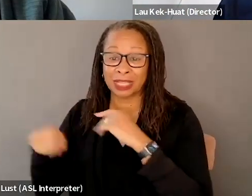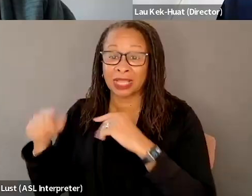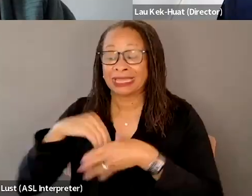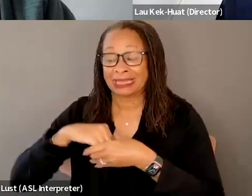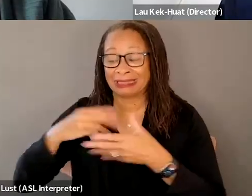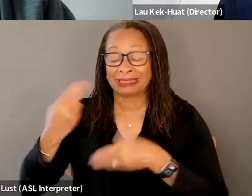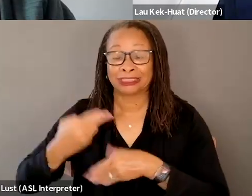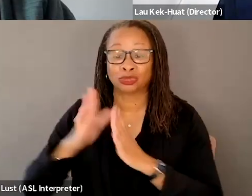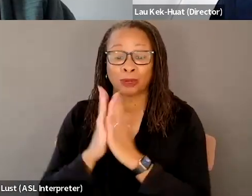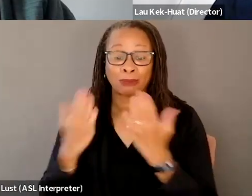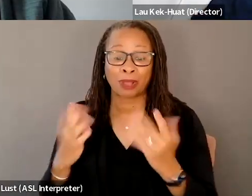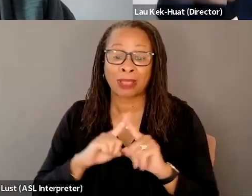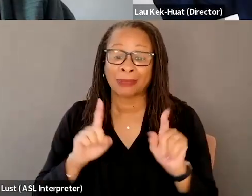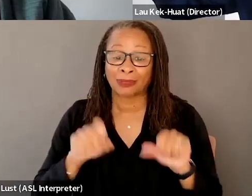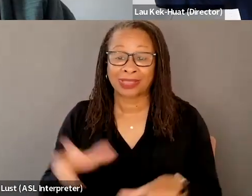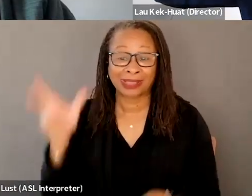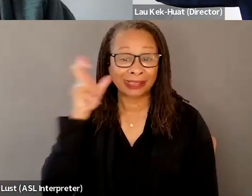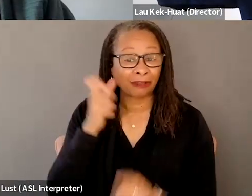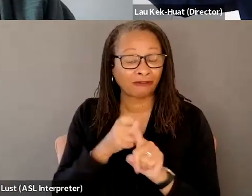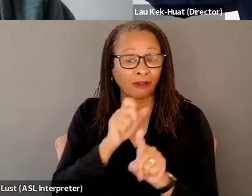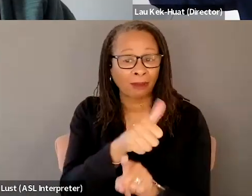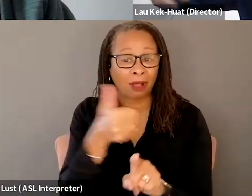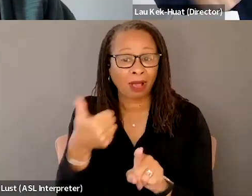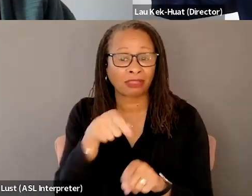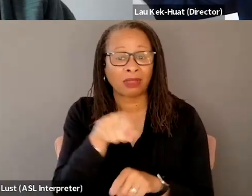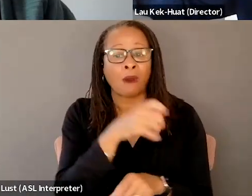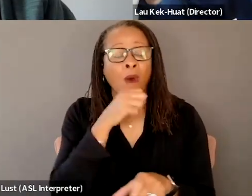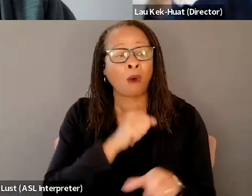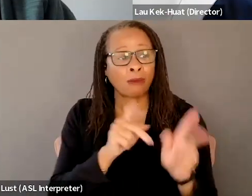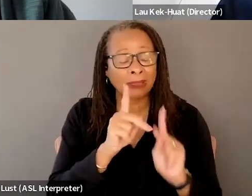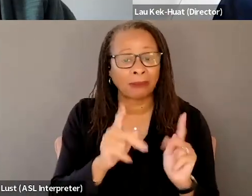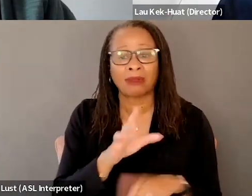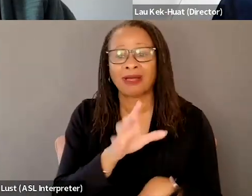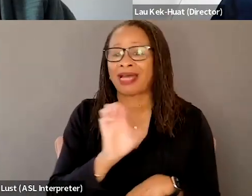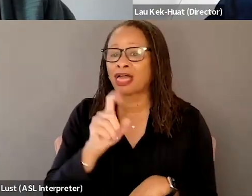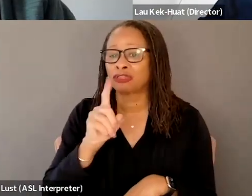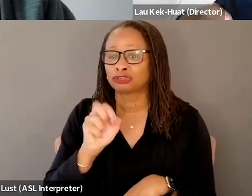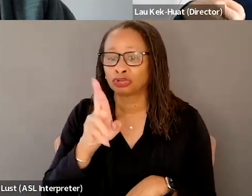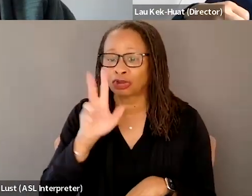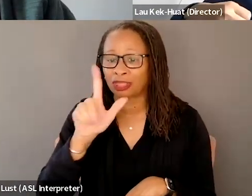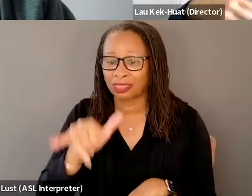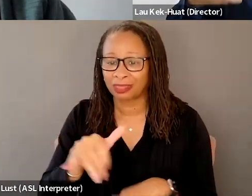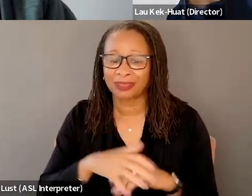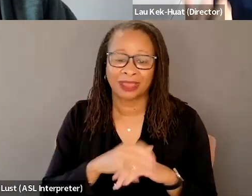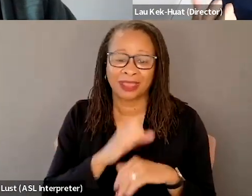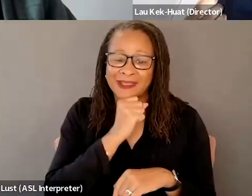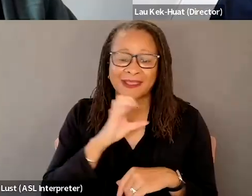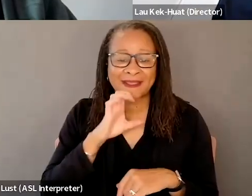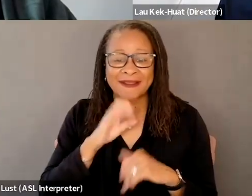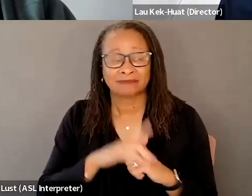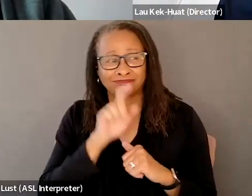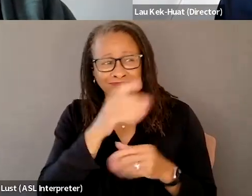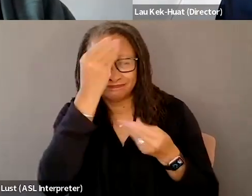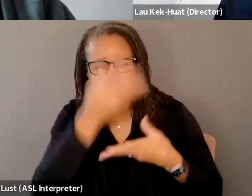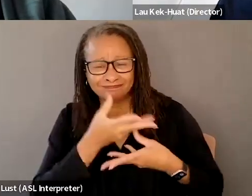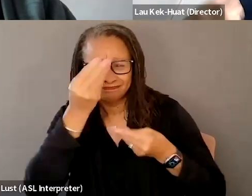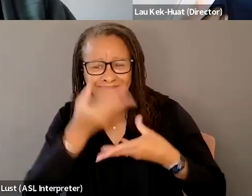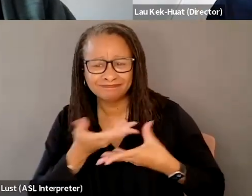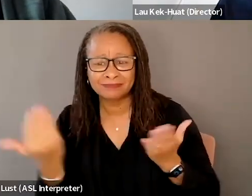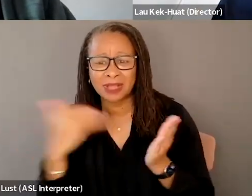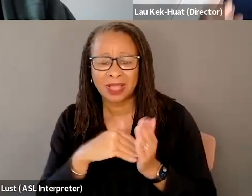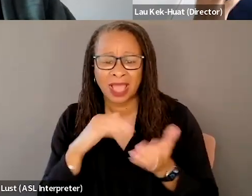book, but we can hear it from the old people, from the elderlies. They keep telling us like